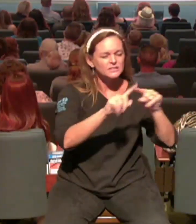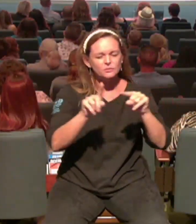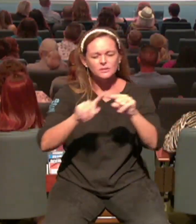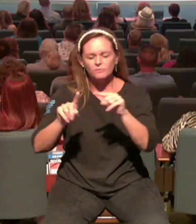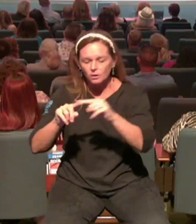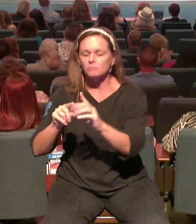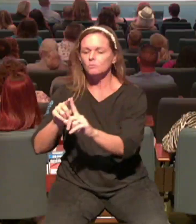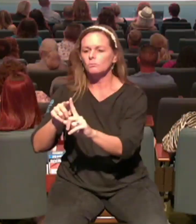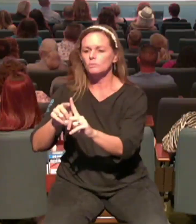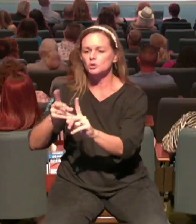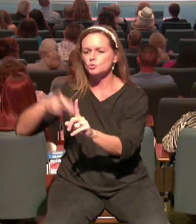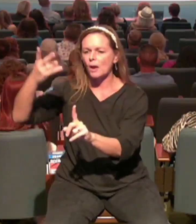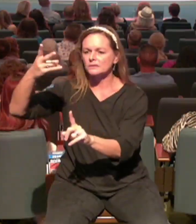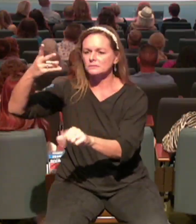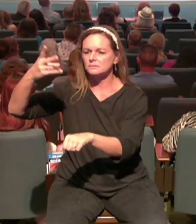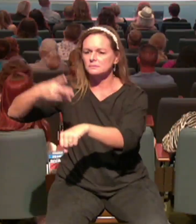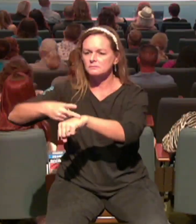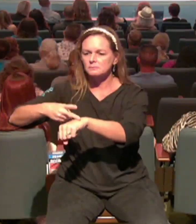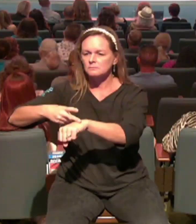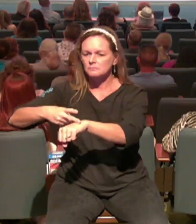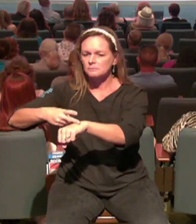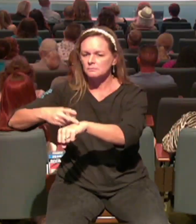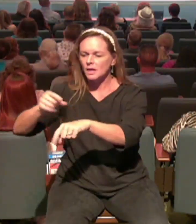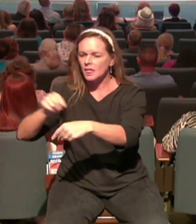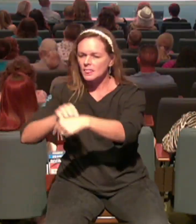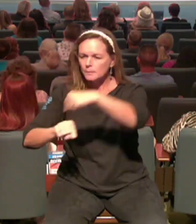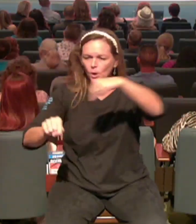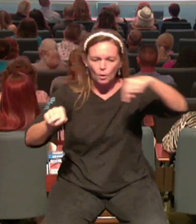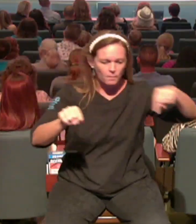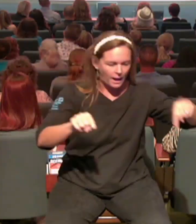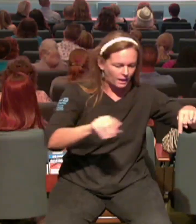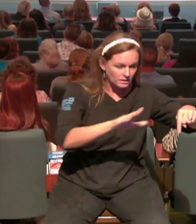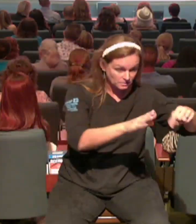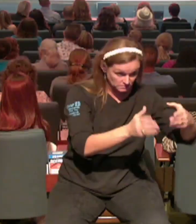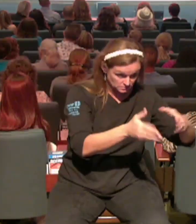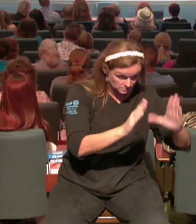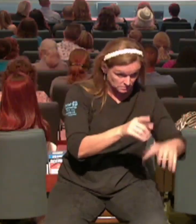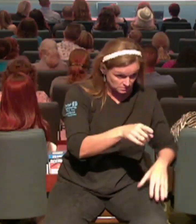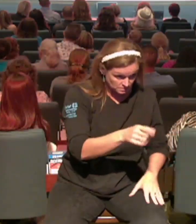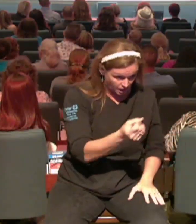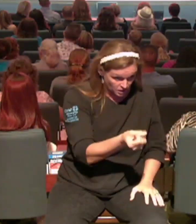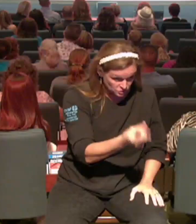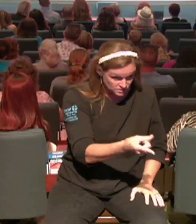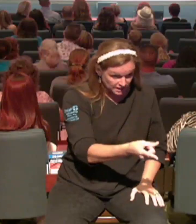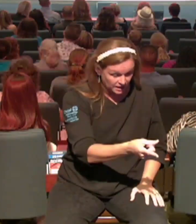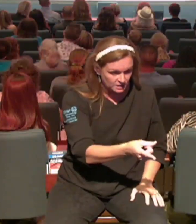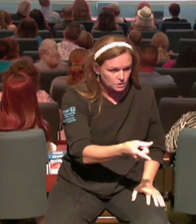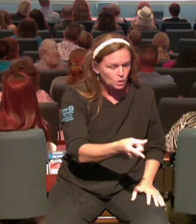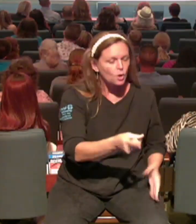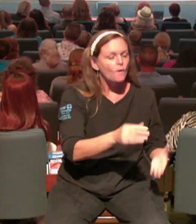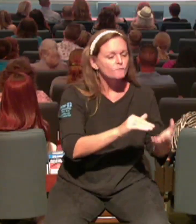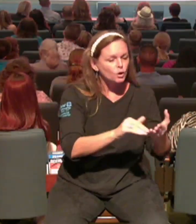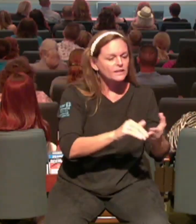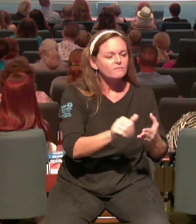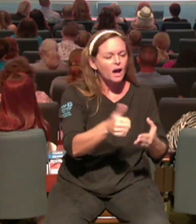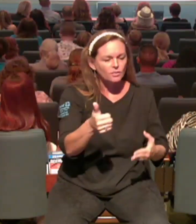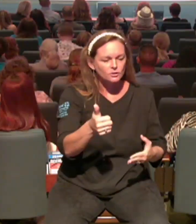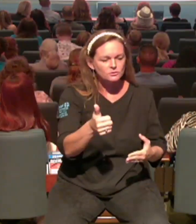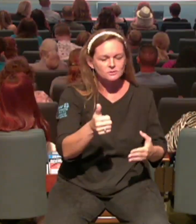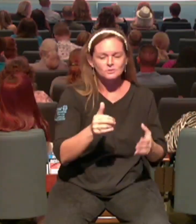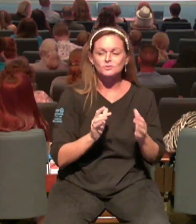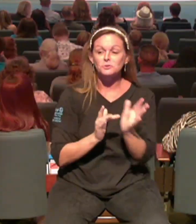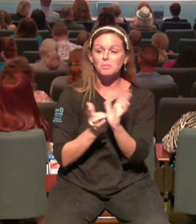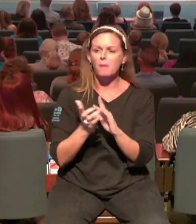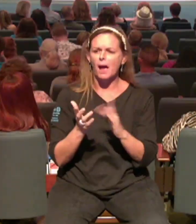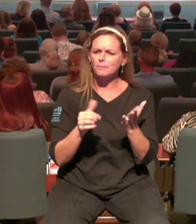only part that he goes back and says, "Now let me make sure you heard what I said," is the part about forgiveness. Look what he says in Matthew 6,